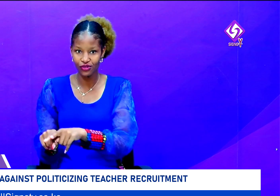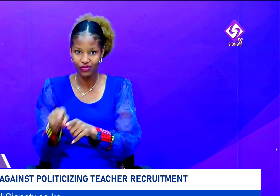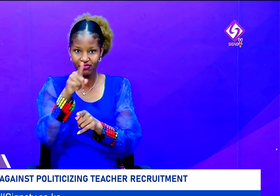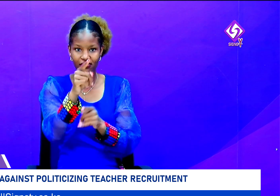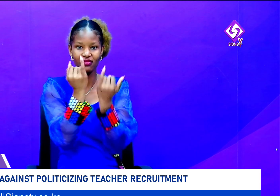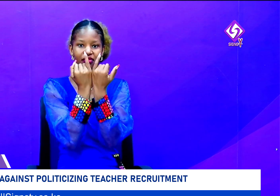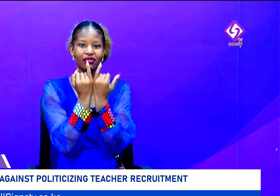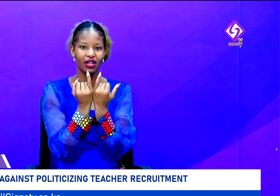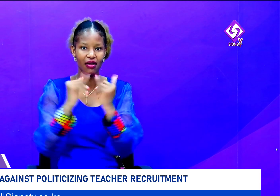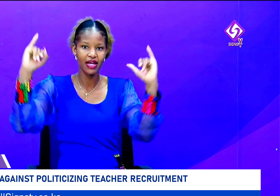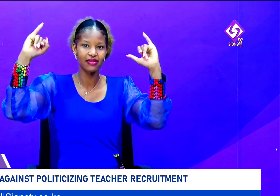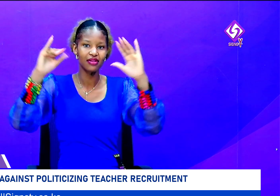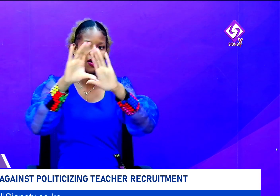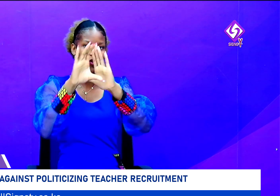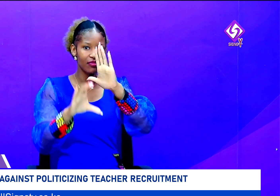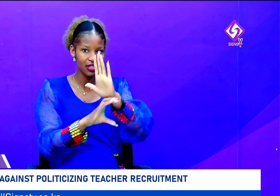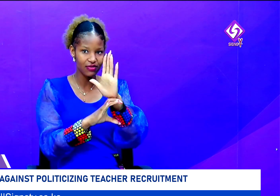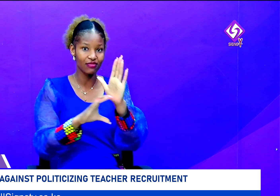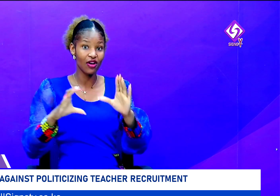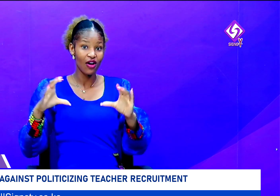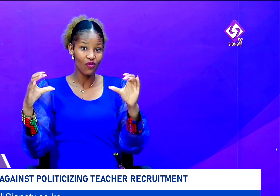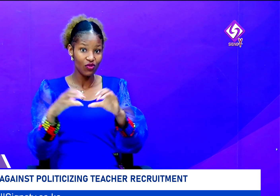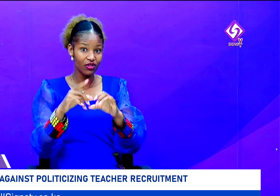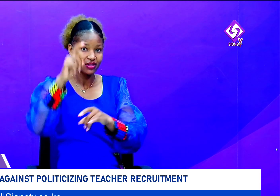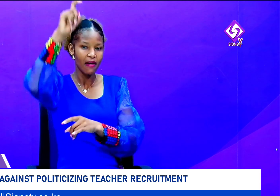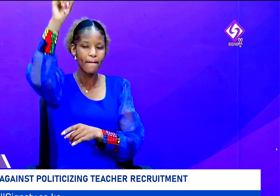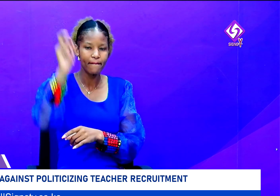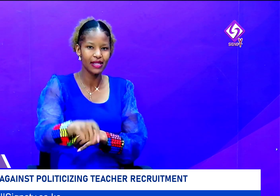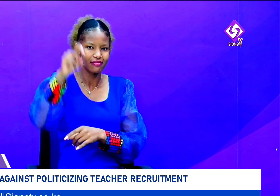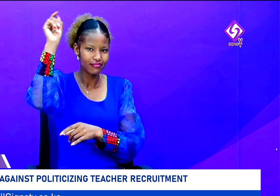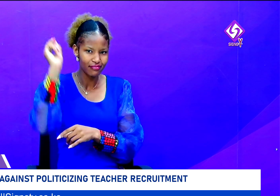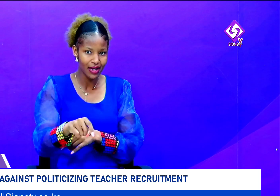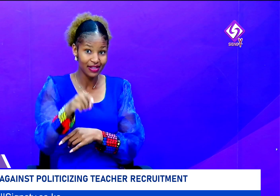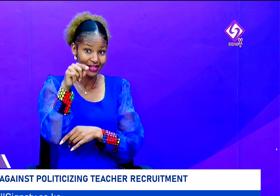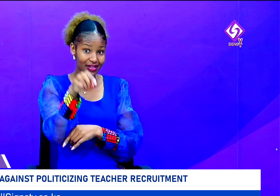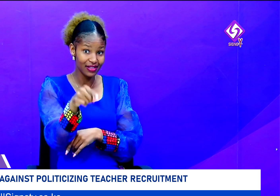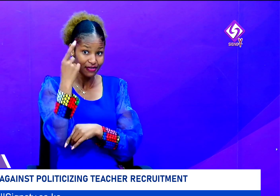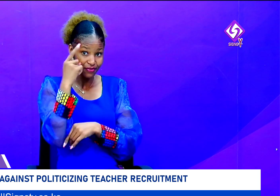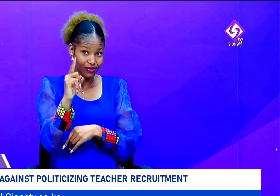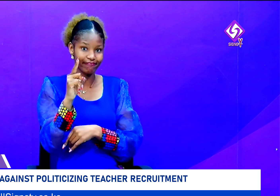The union insists that the TSC, as an independent constitutional